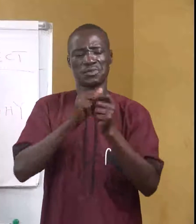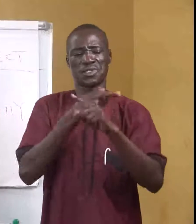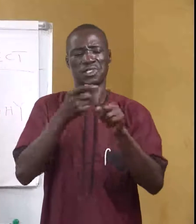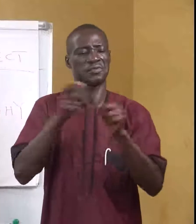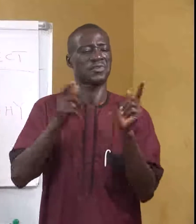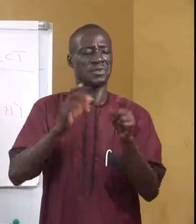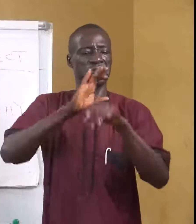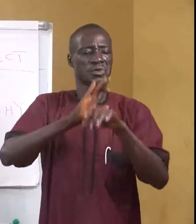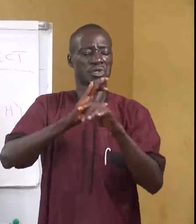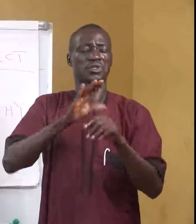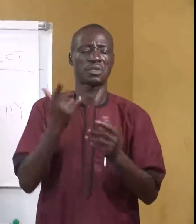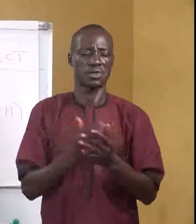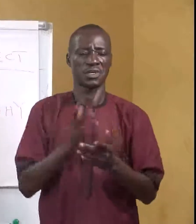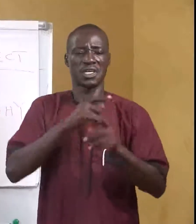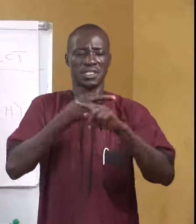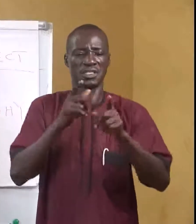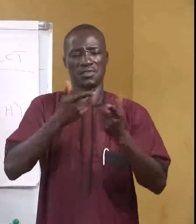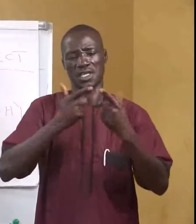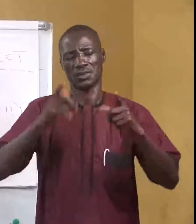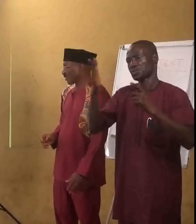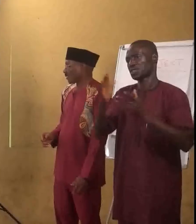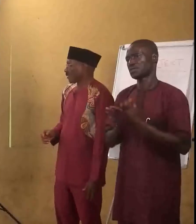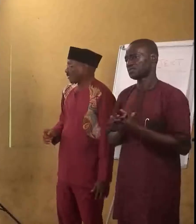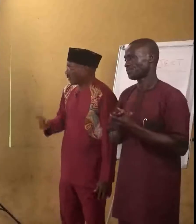background and different language.